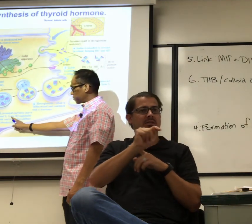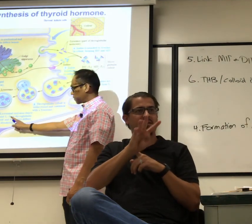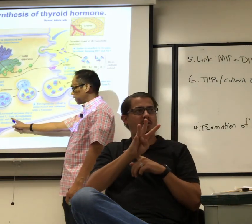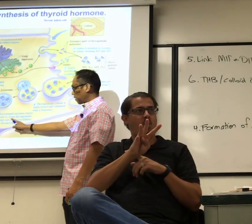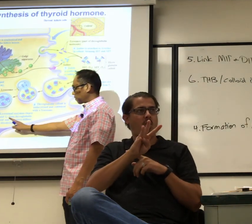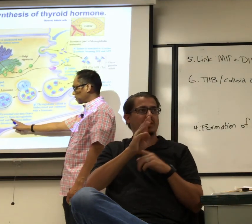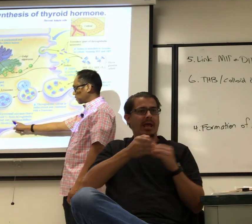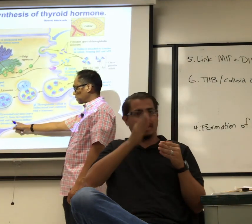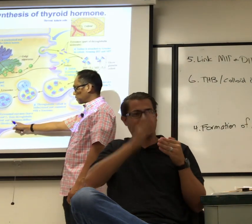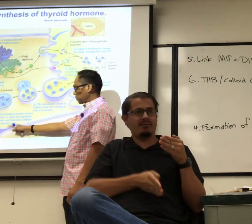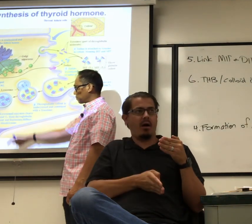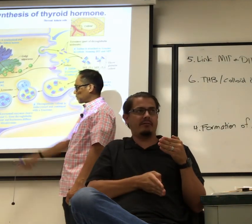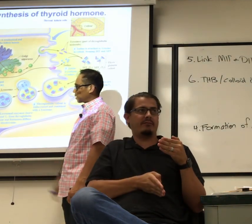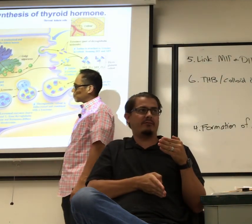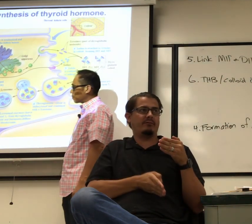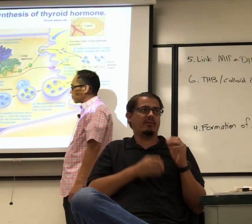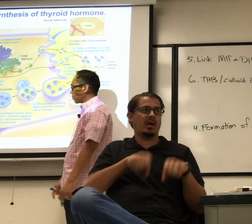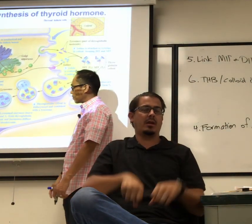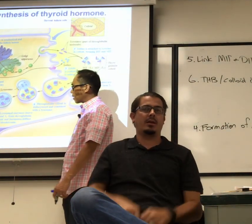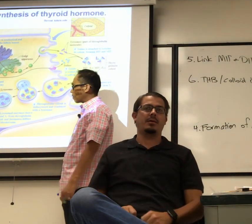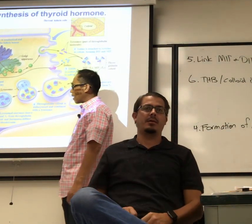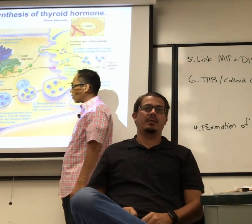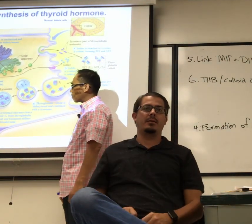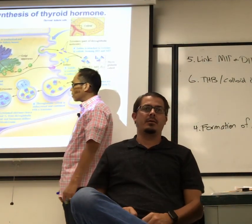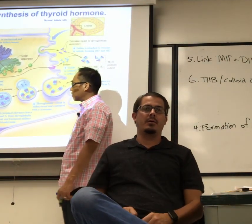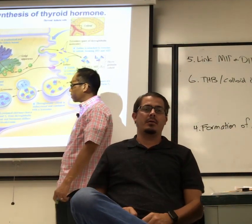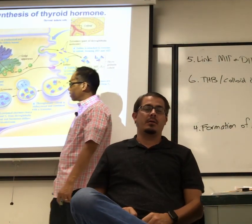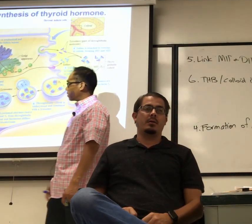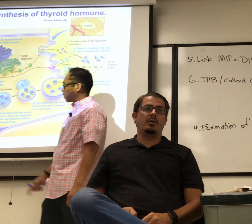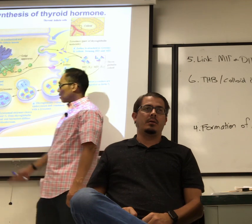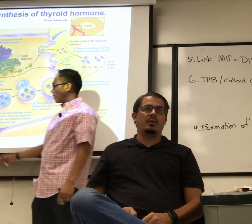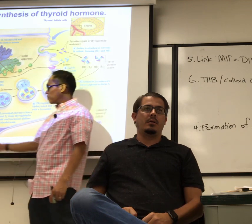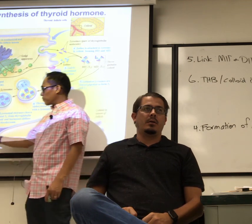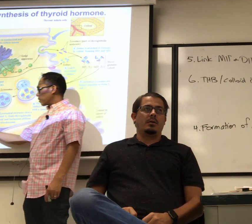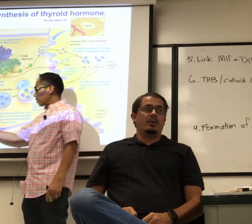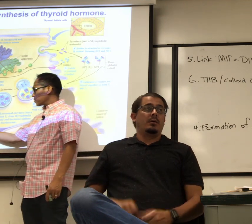chemicals that can basically cleave off your